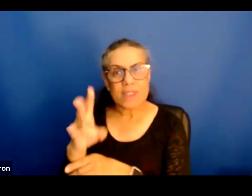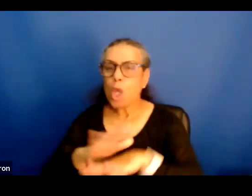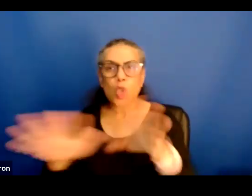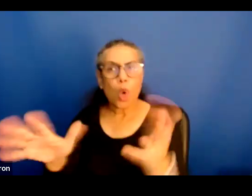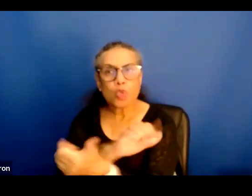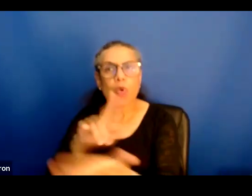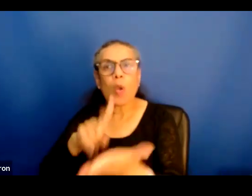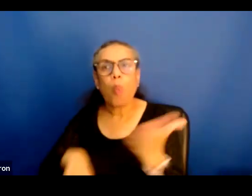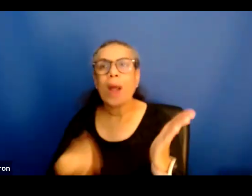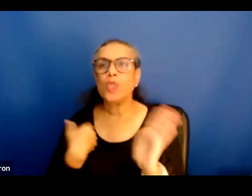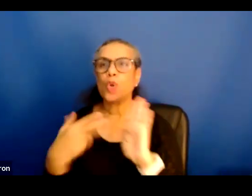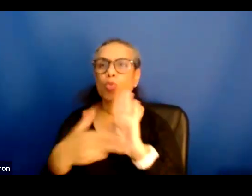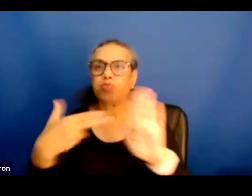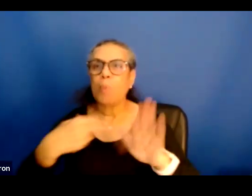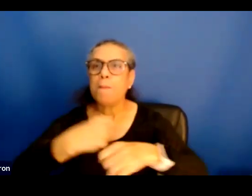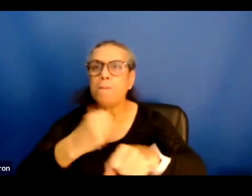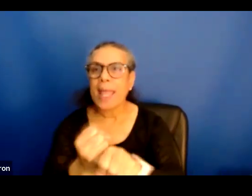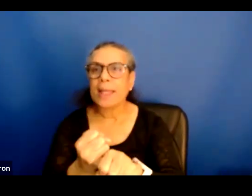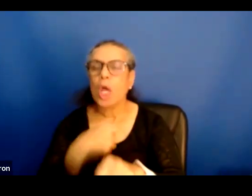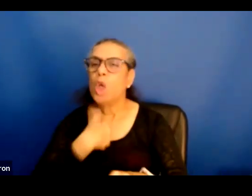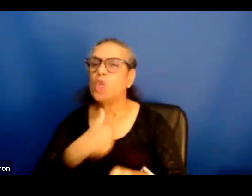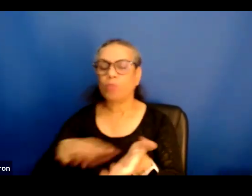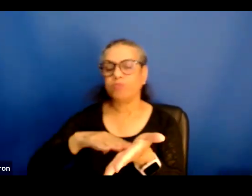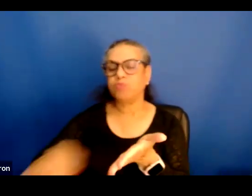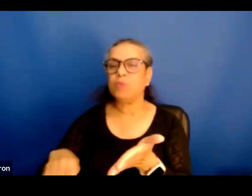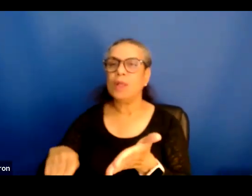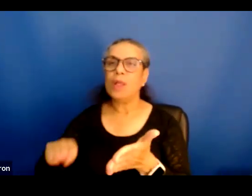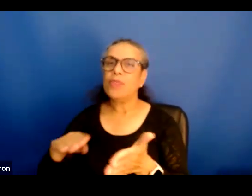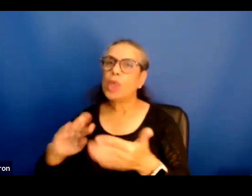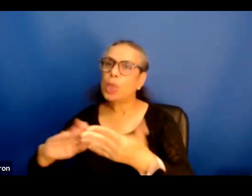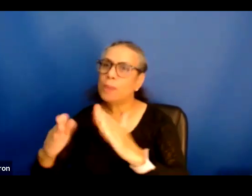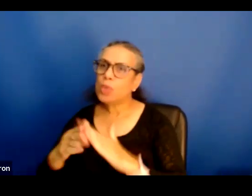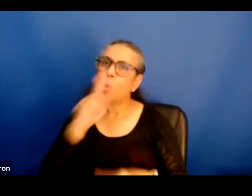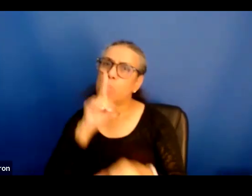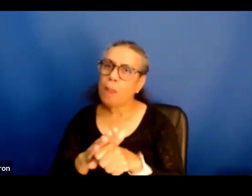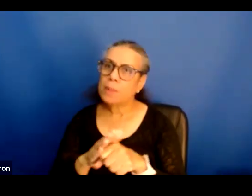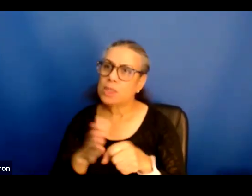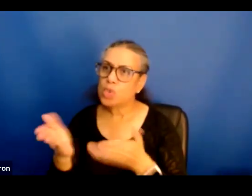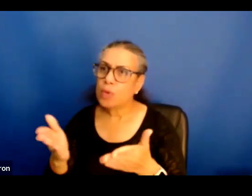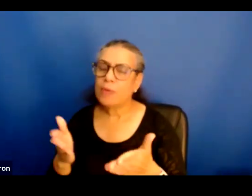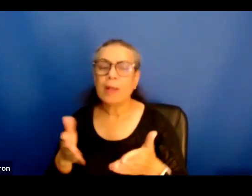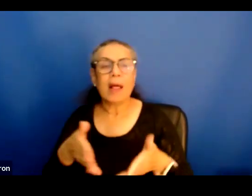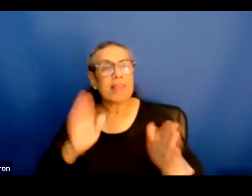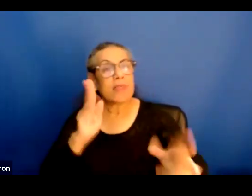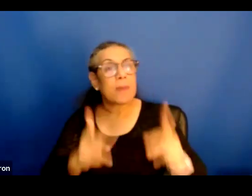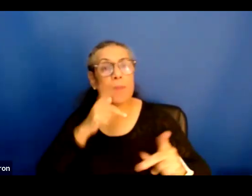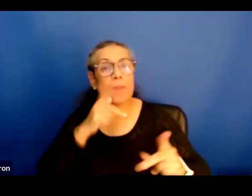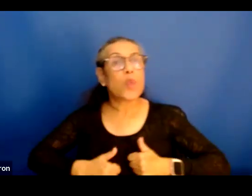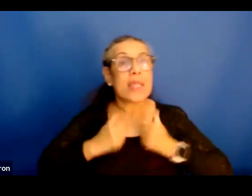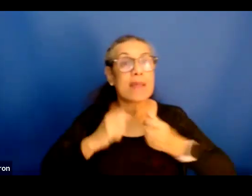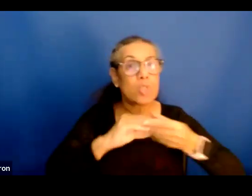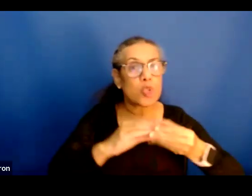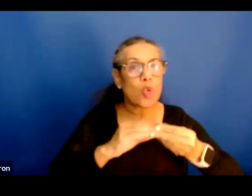destroy what you misguidedly created. Do not scapegoat the community I promised to serve. Let the people who lived the story write the story.